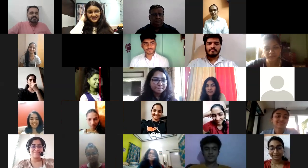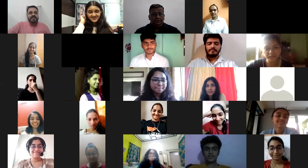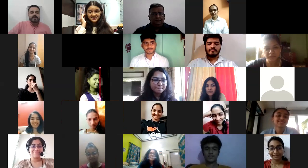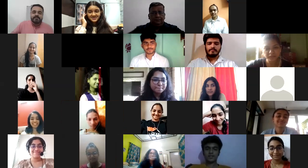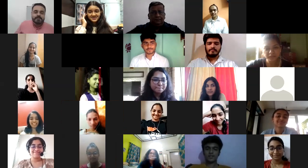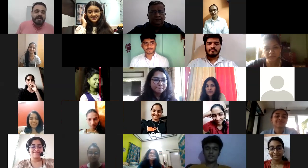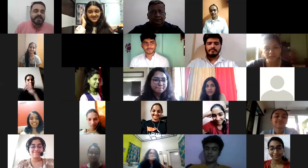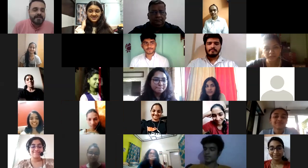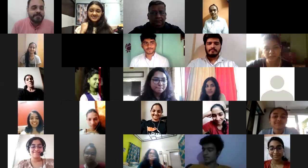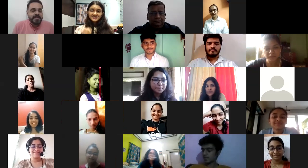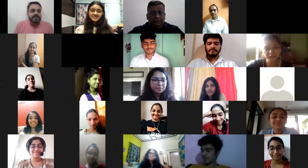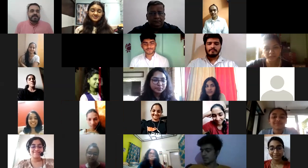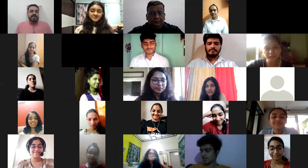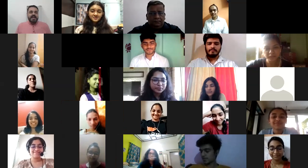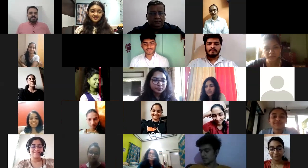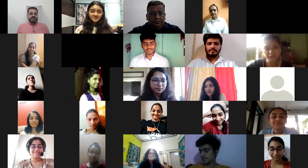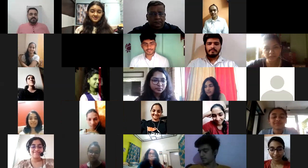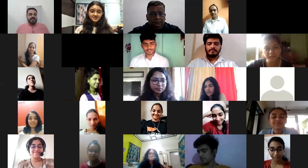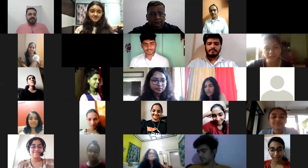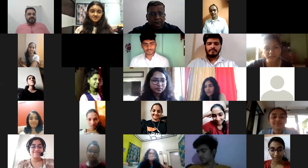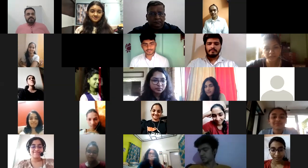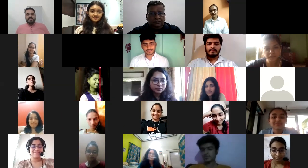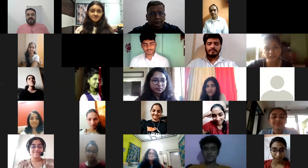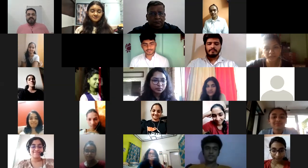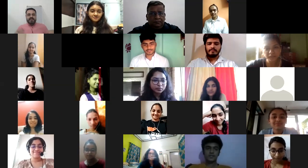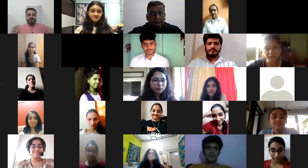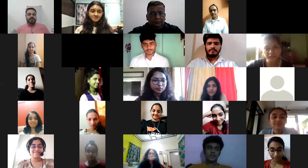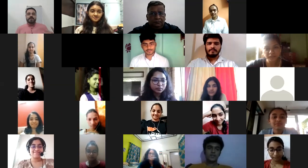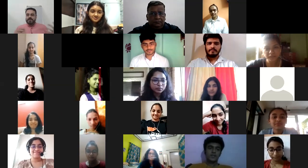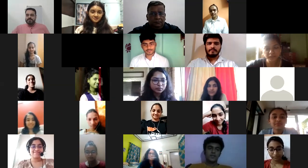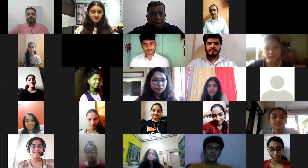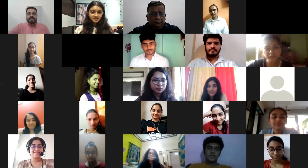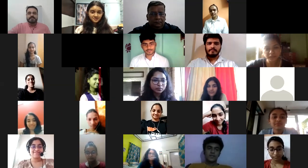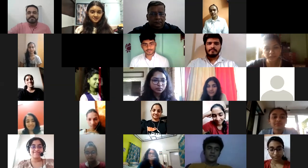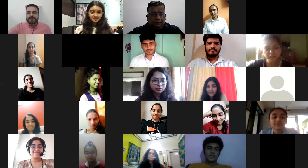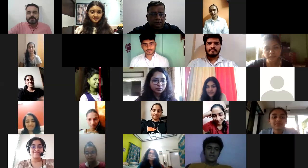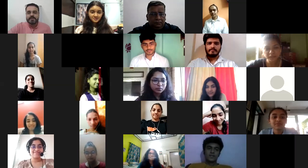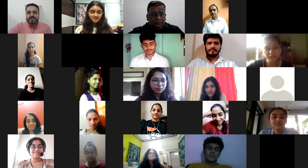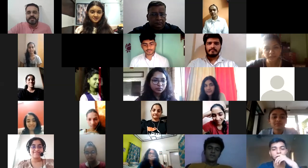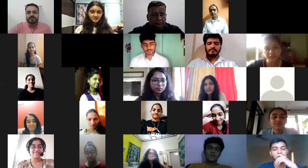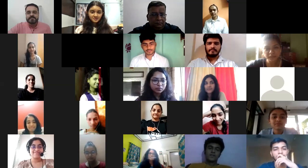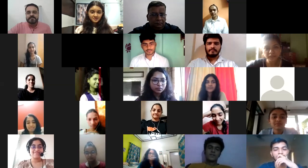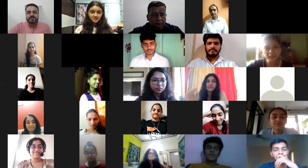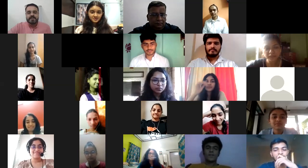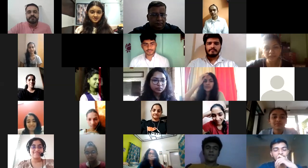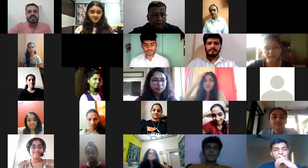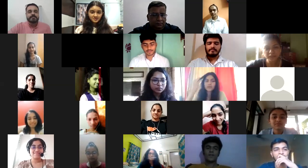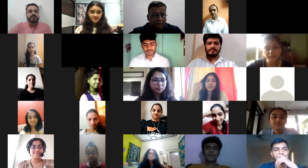trying to drive home the point that the language is something that is not stagnant. You come across new terms, new words, and we keep devising